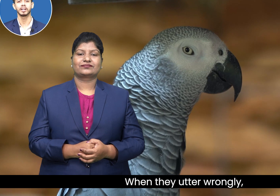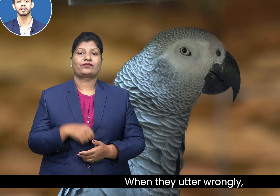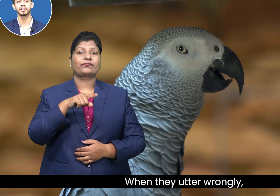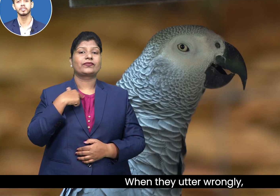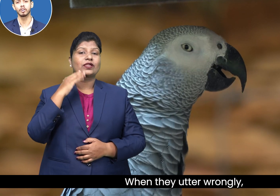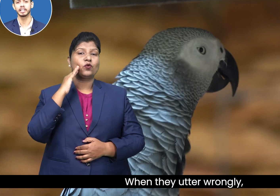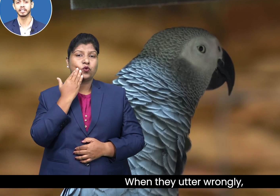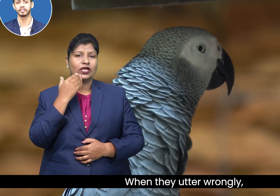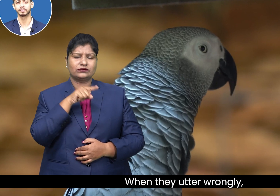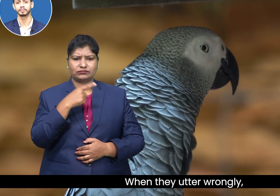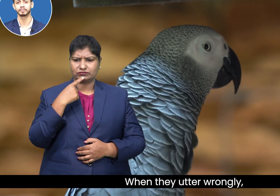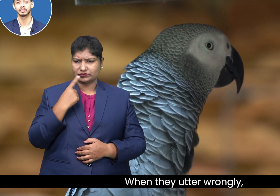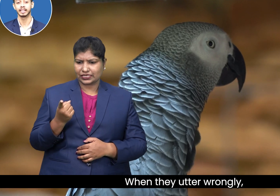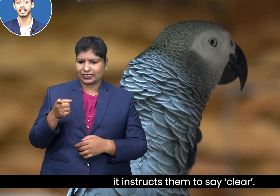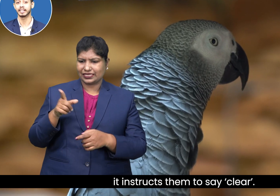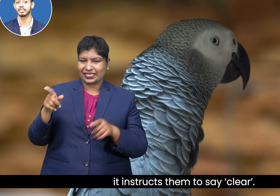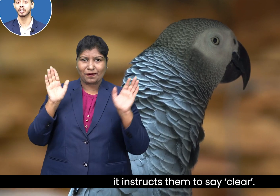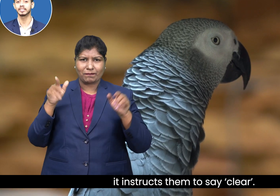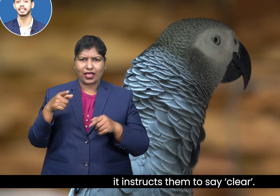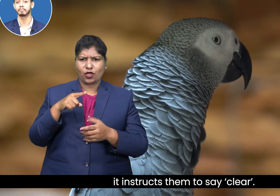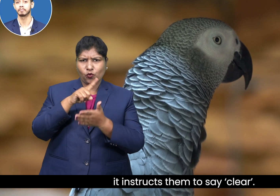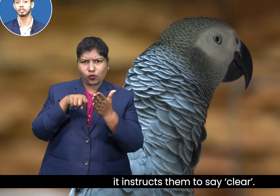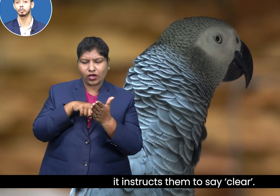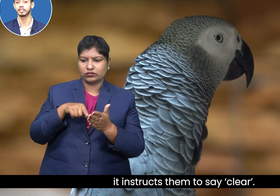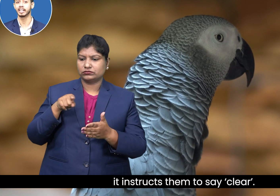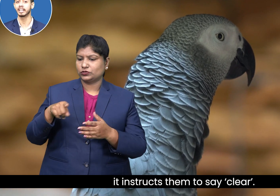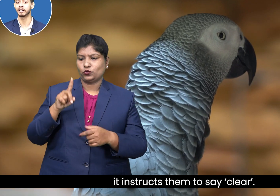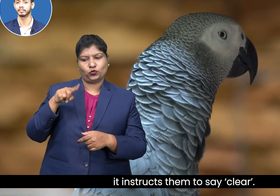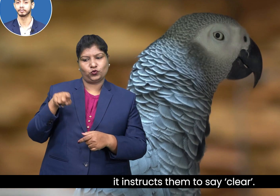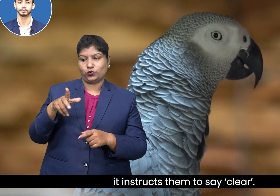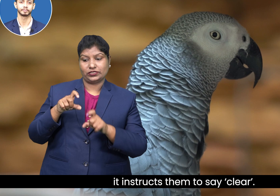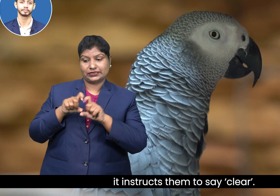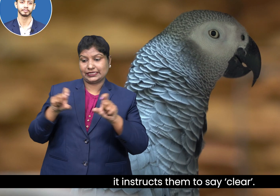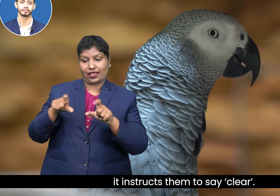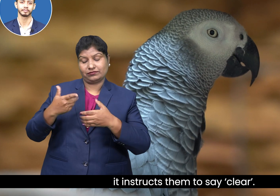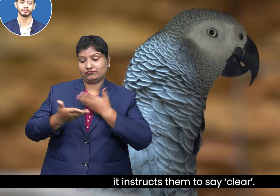When they utter wrongly, it instructs them to say clear.